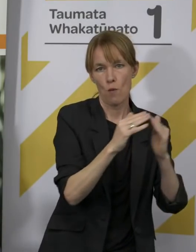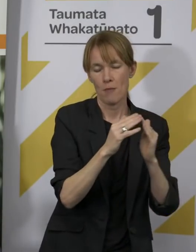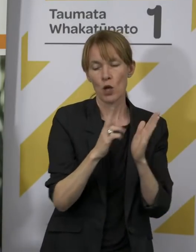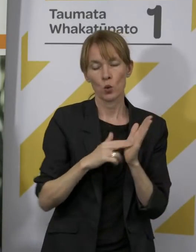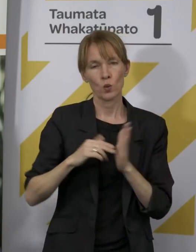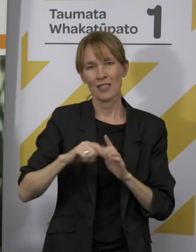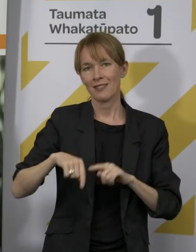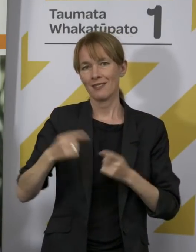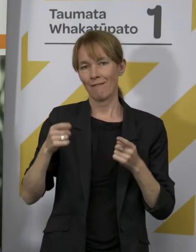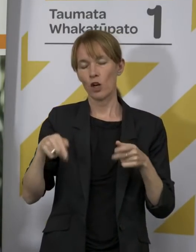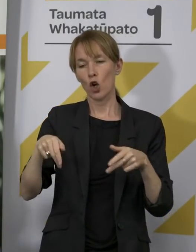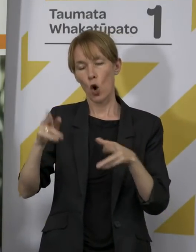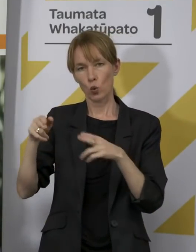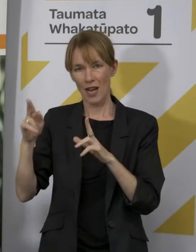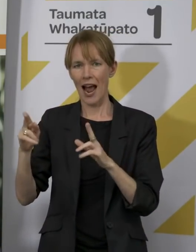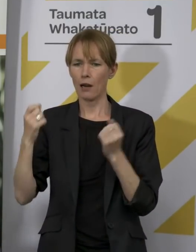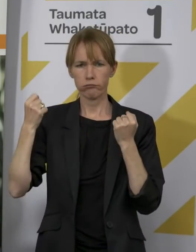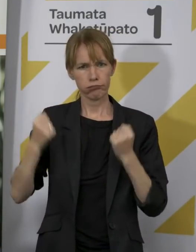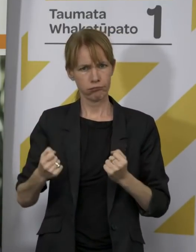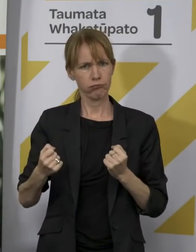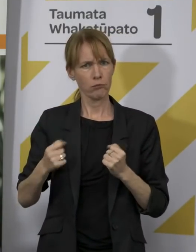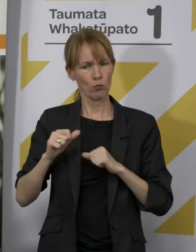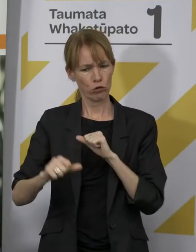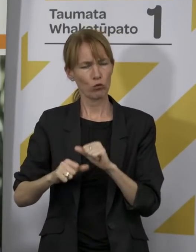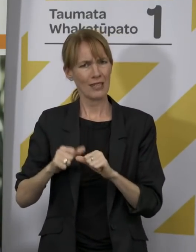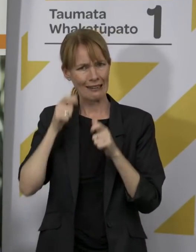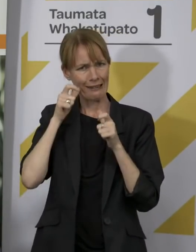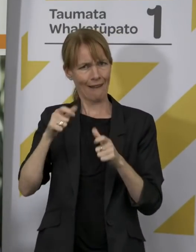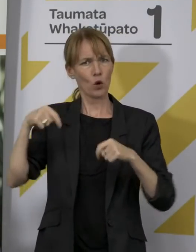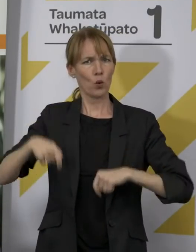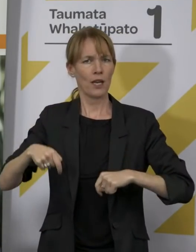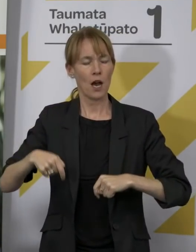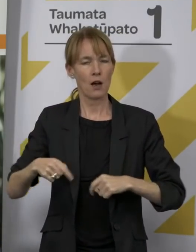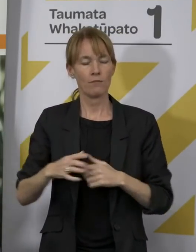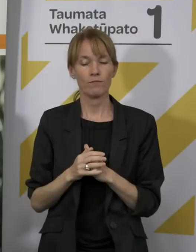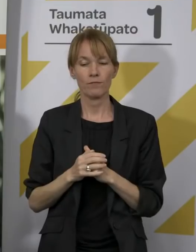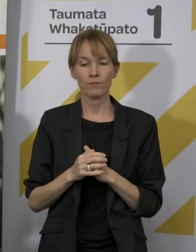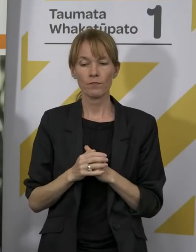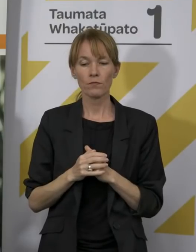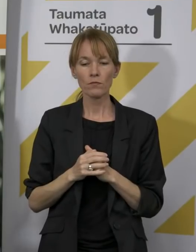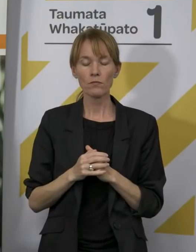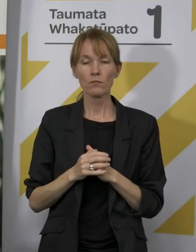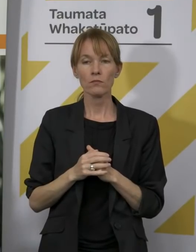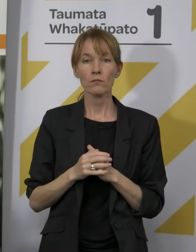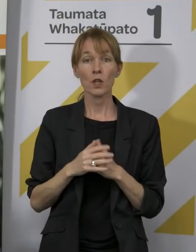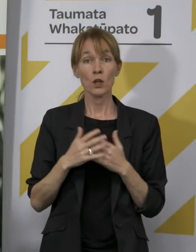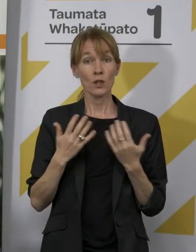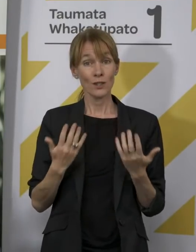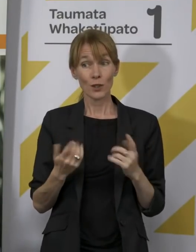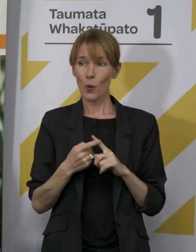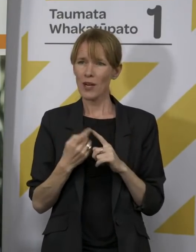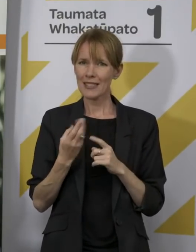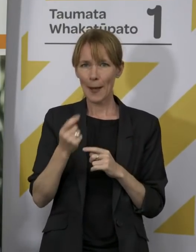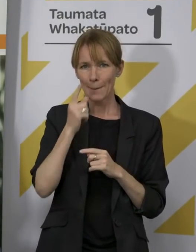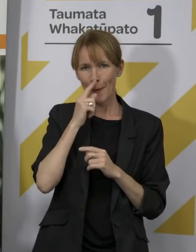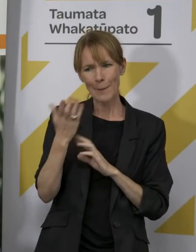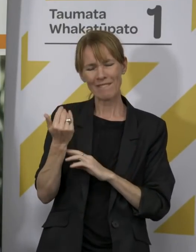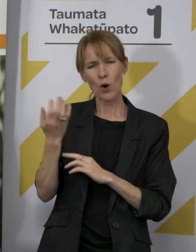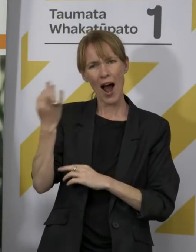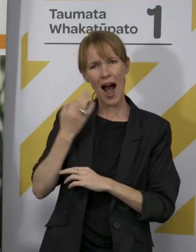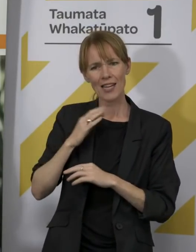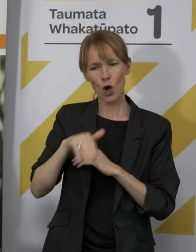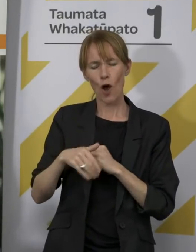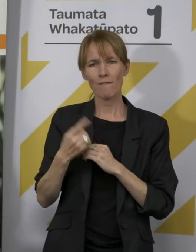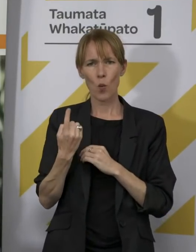that do that. And finally, a question that has been outstanding for the last few updates, a homeless person who apparently spent some